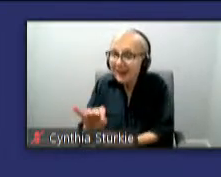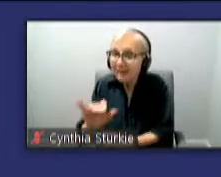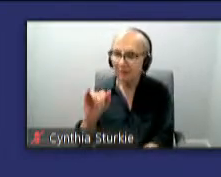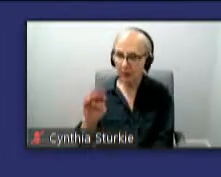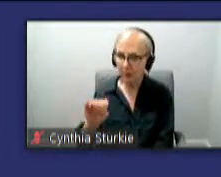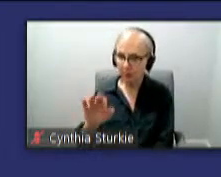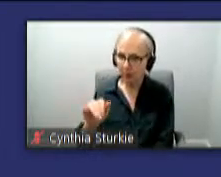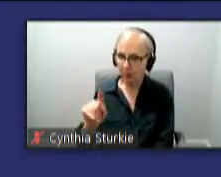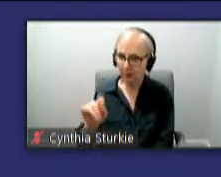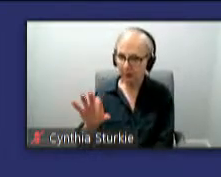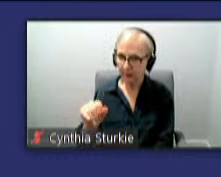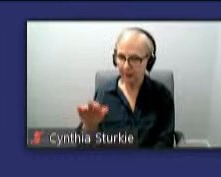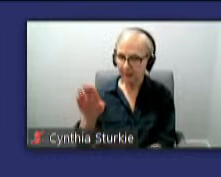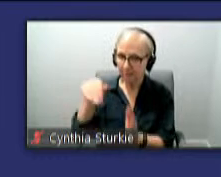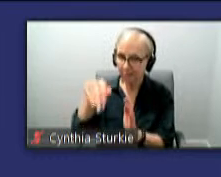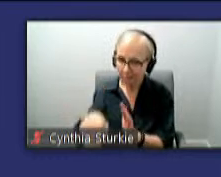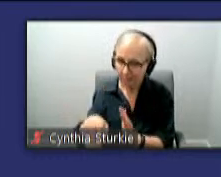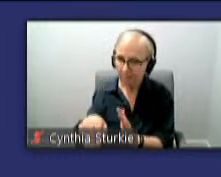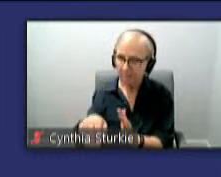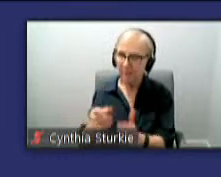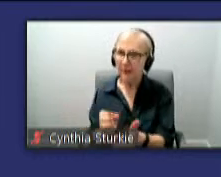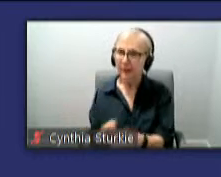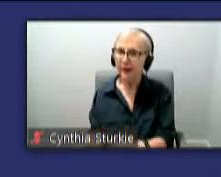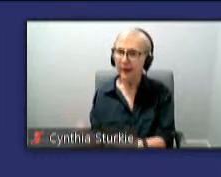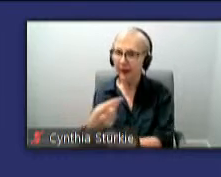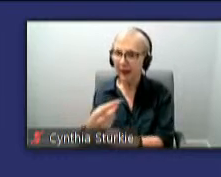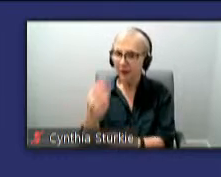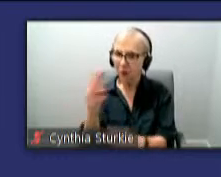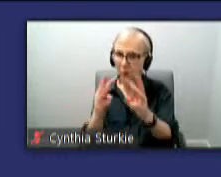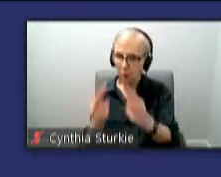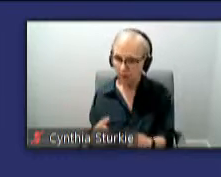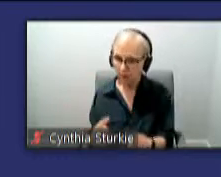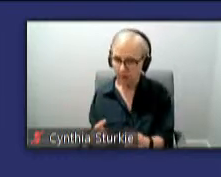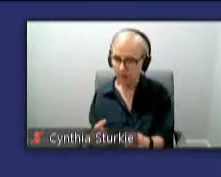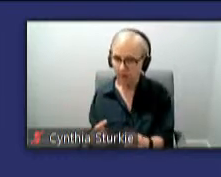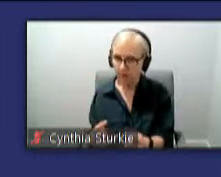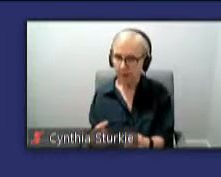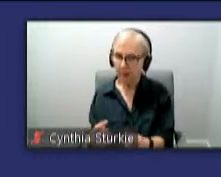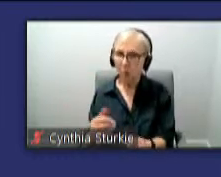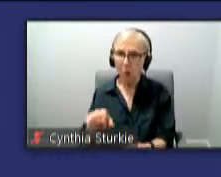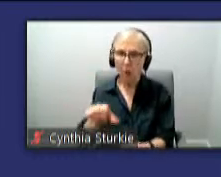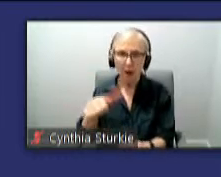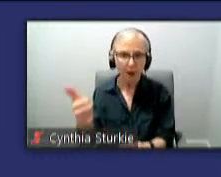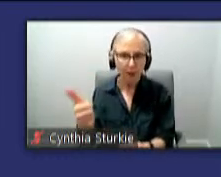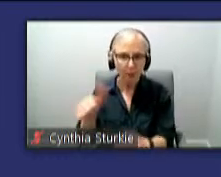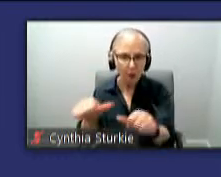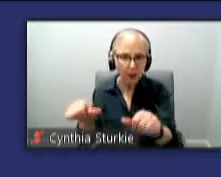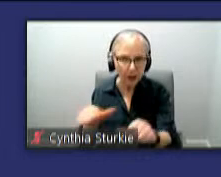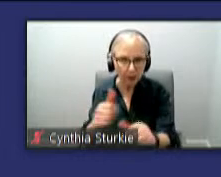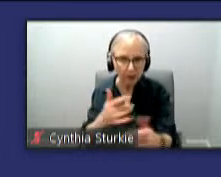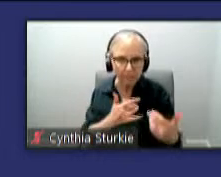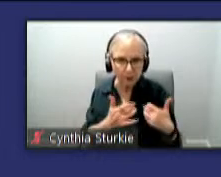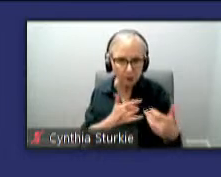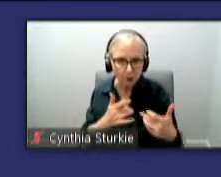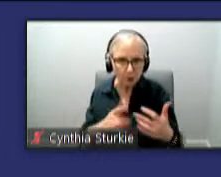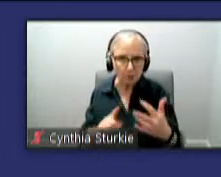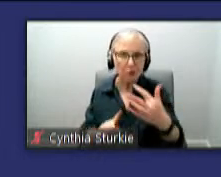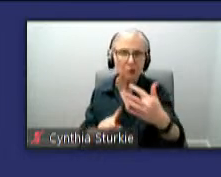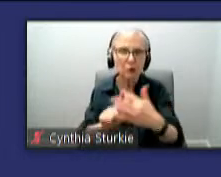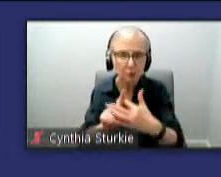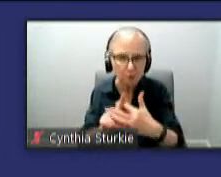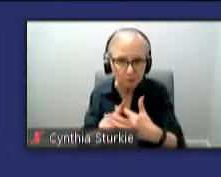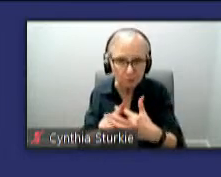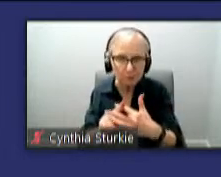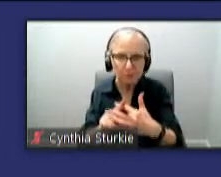winter. If there is another variant of concern that emerges, but we still do want